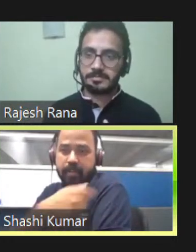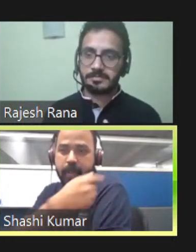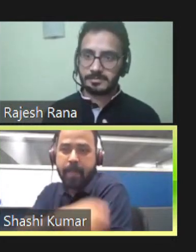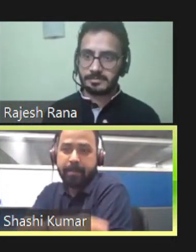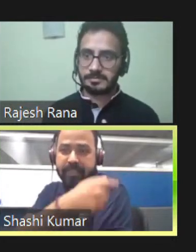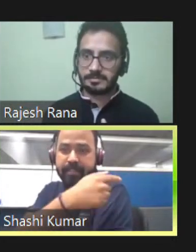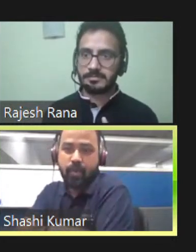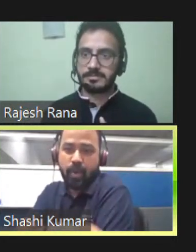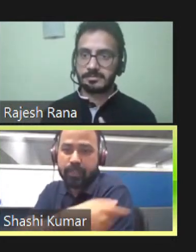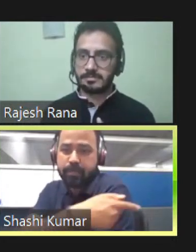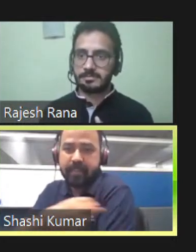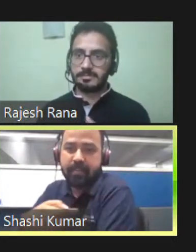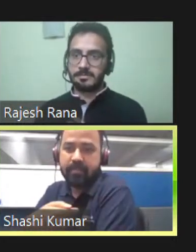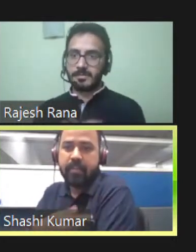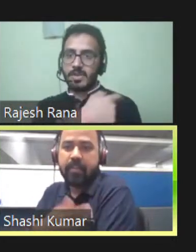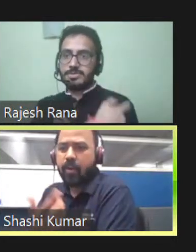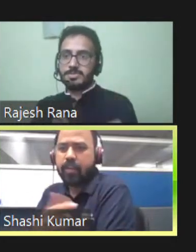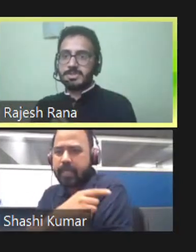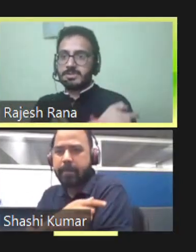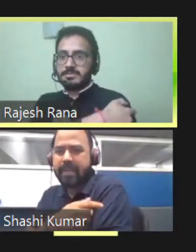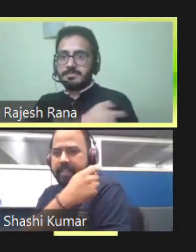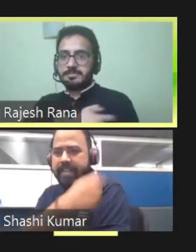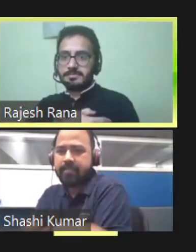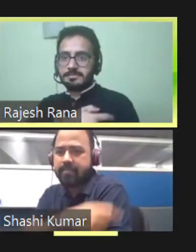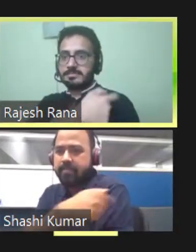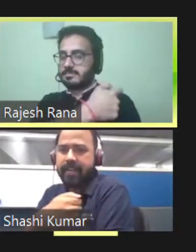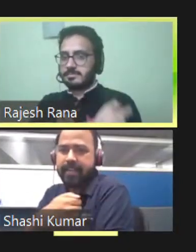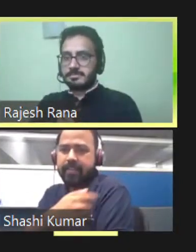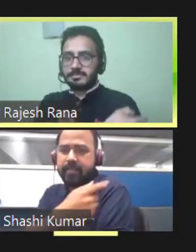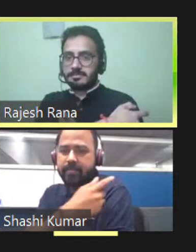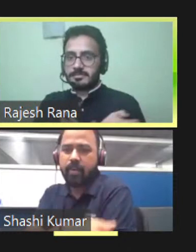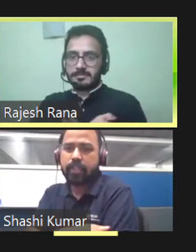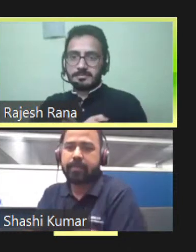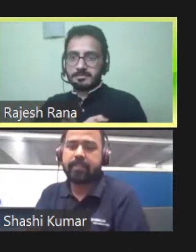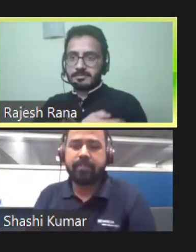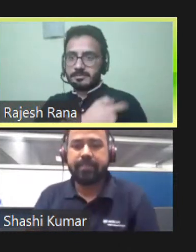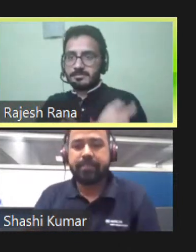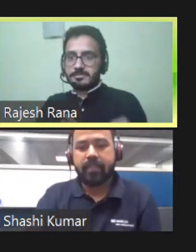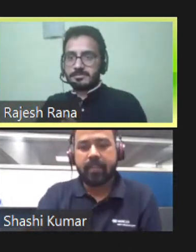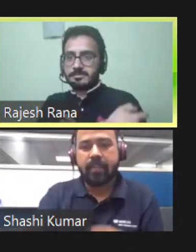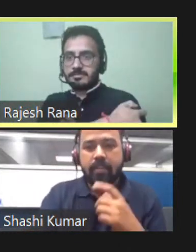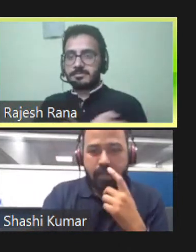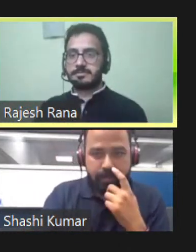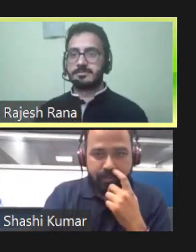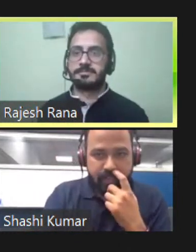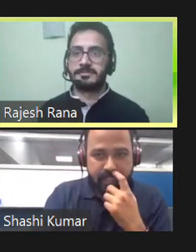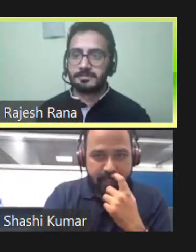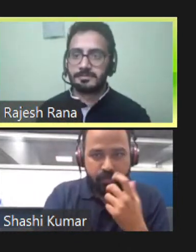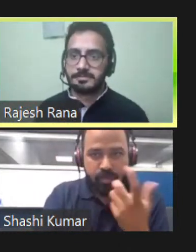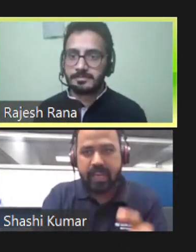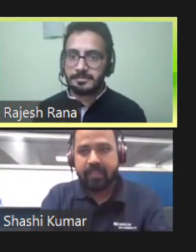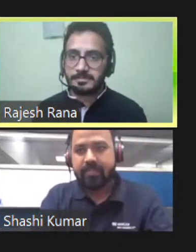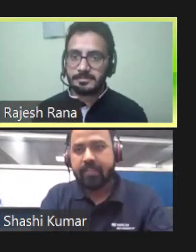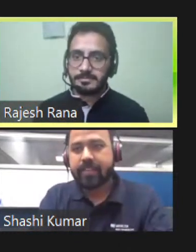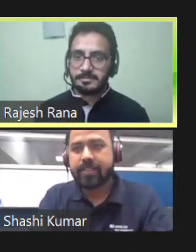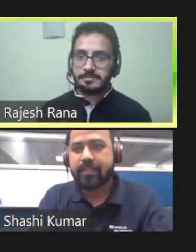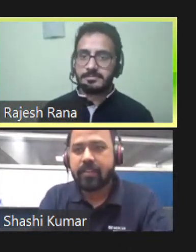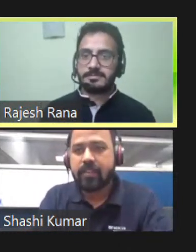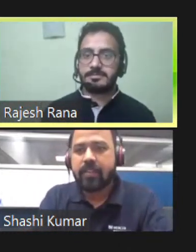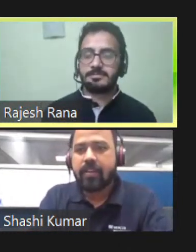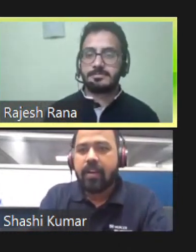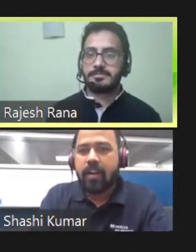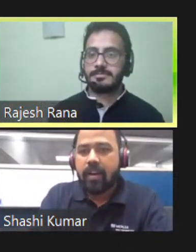Hospital. This is hospital. Hospital plus sign, right? Hospital. Wonderful. Let's see what we have